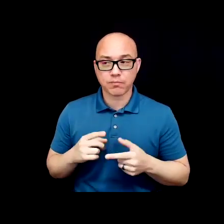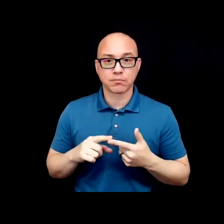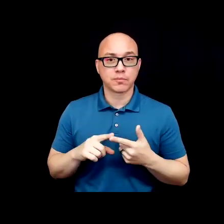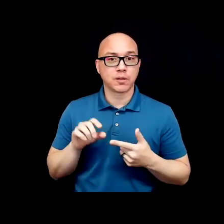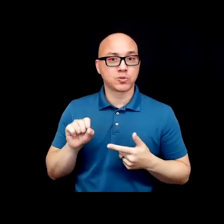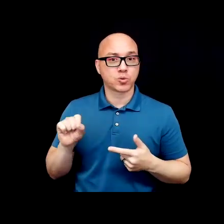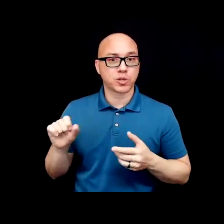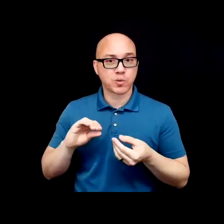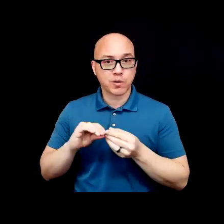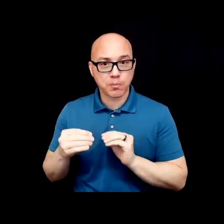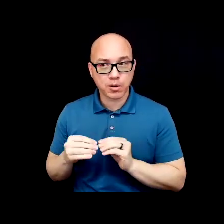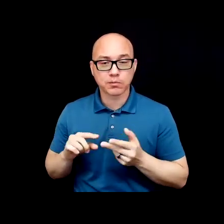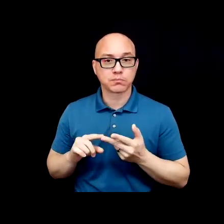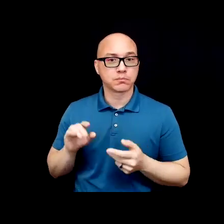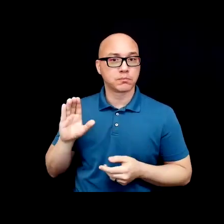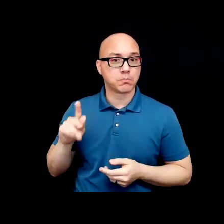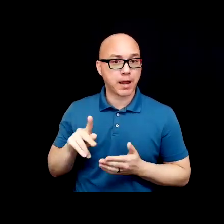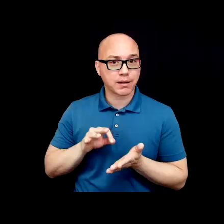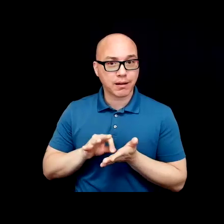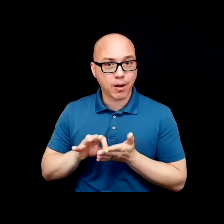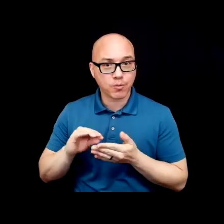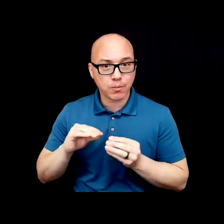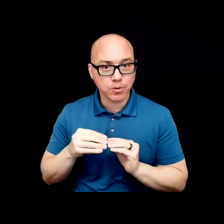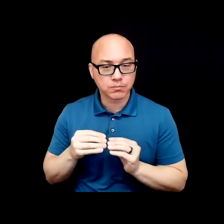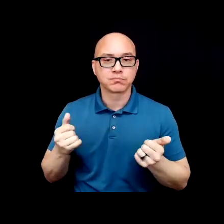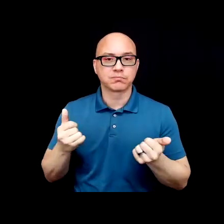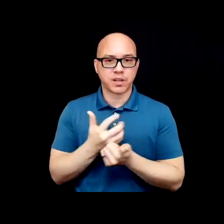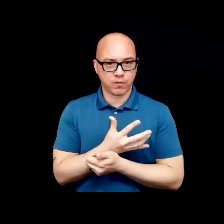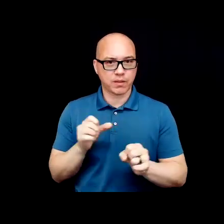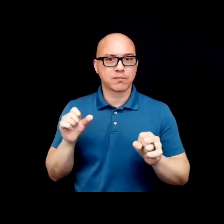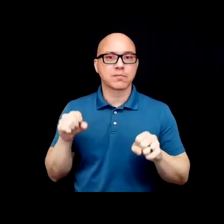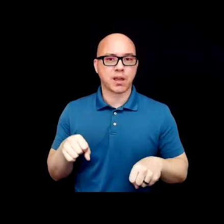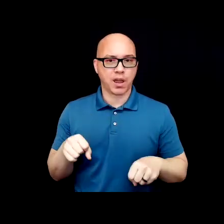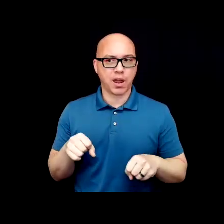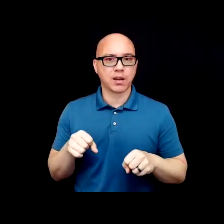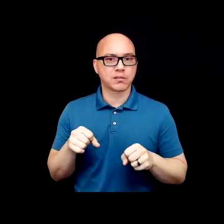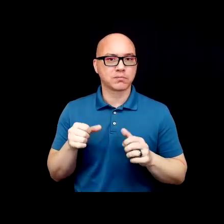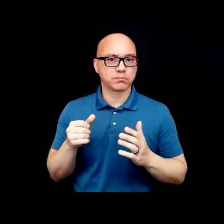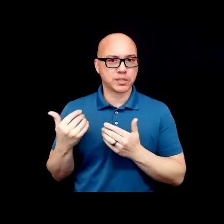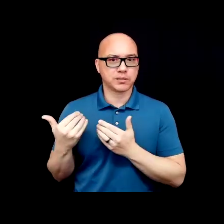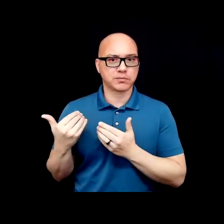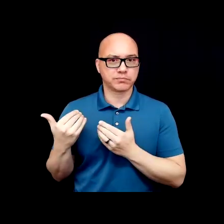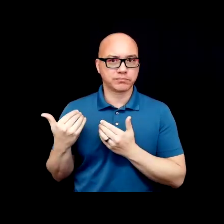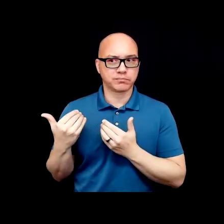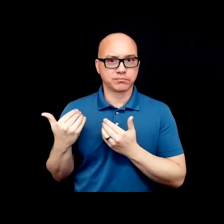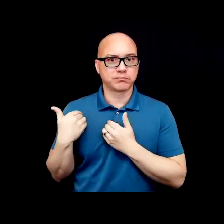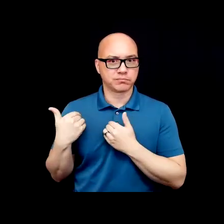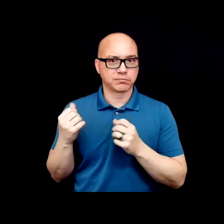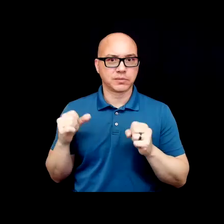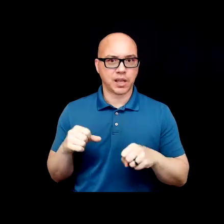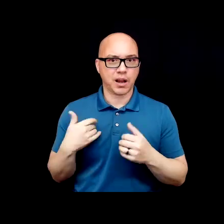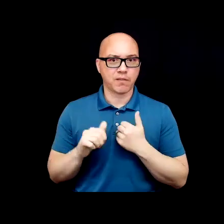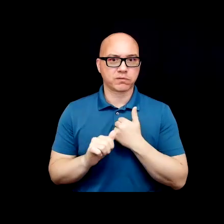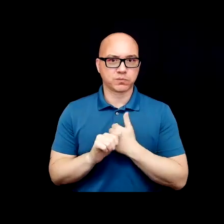assets of the individual are subject to those liabilities. So with